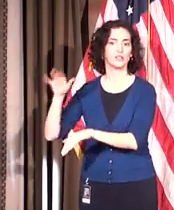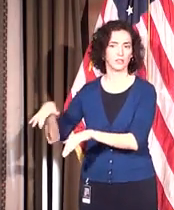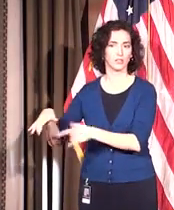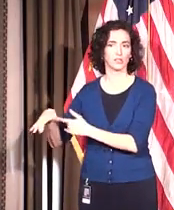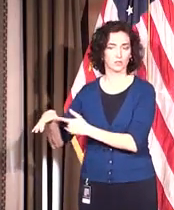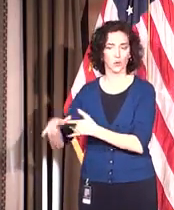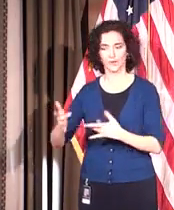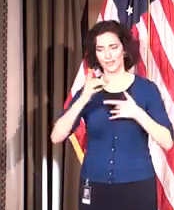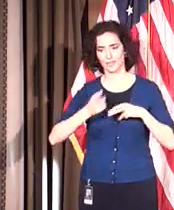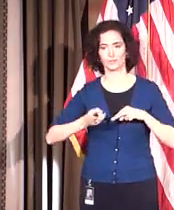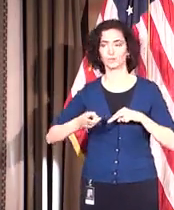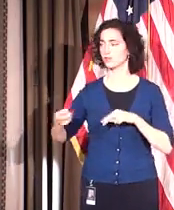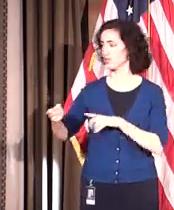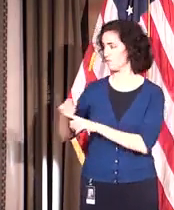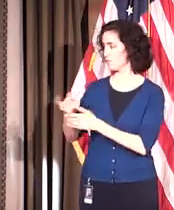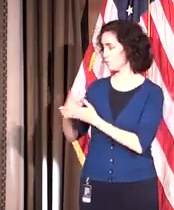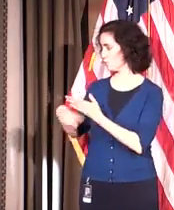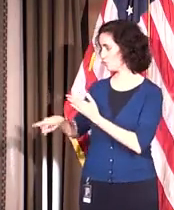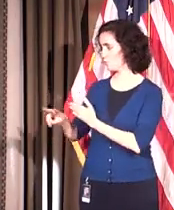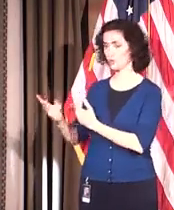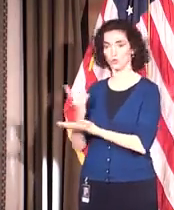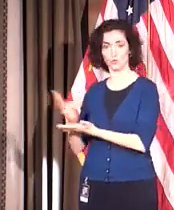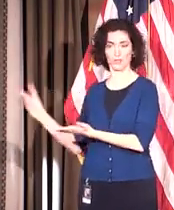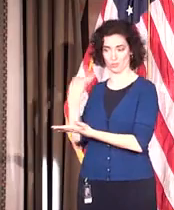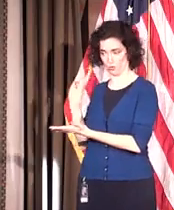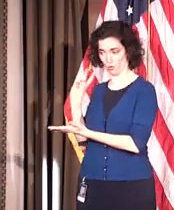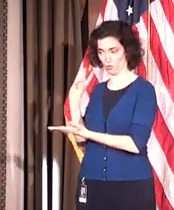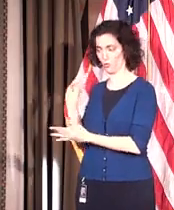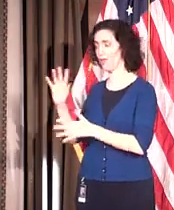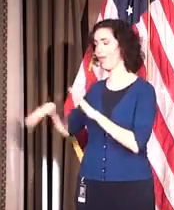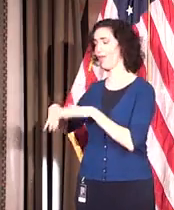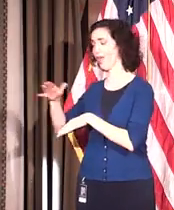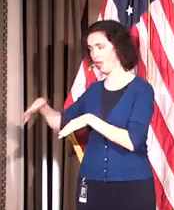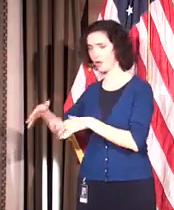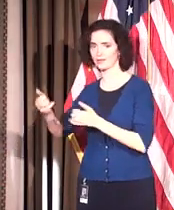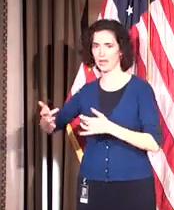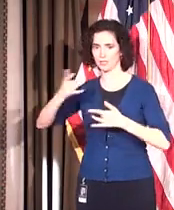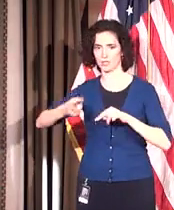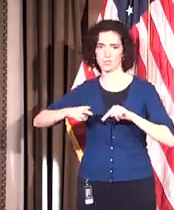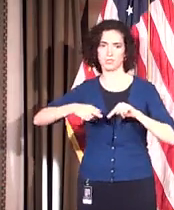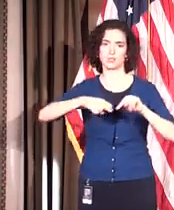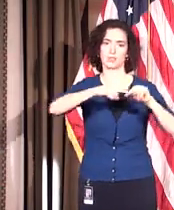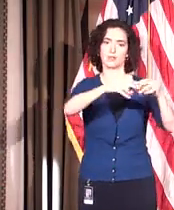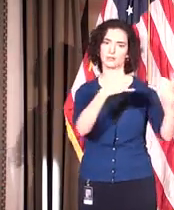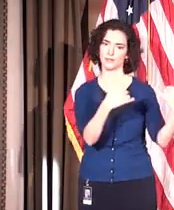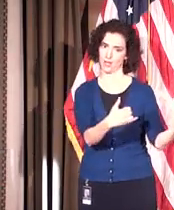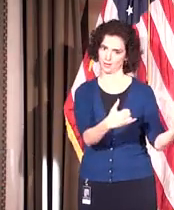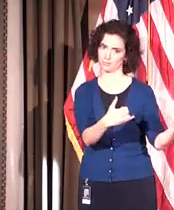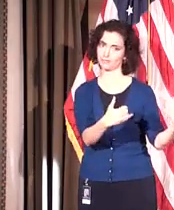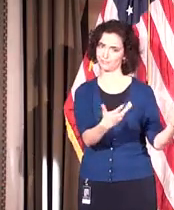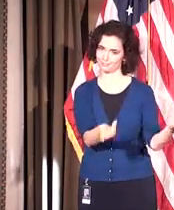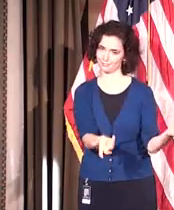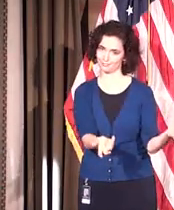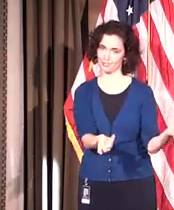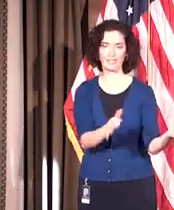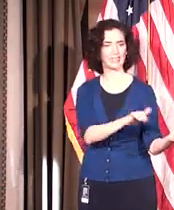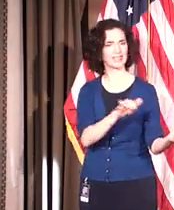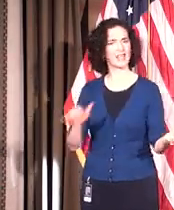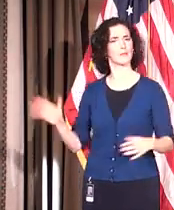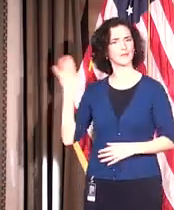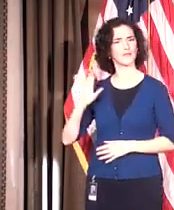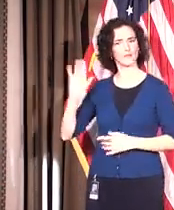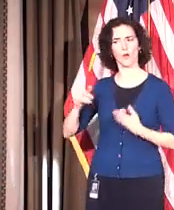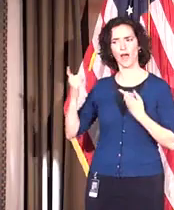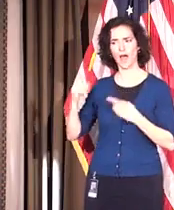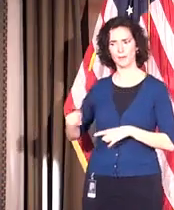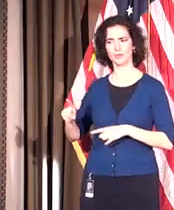these numbers now as a result of that, as we have in the past, when we've had